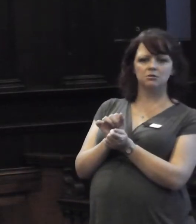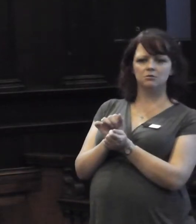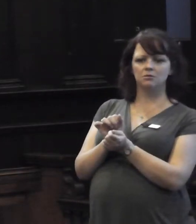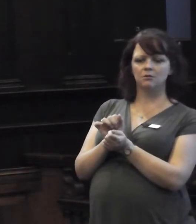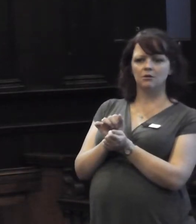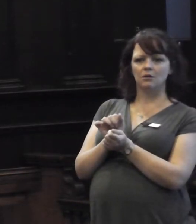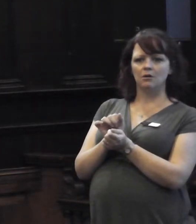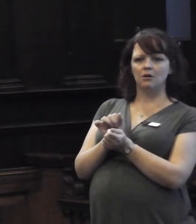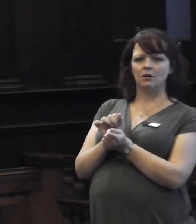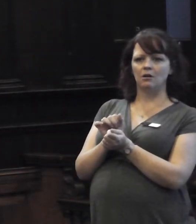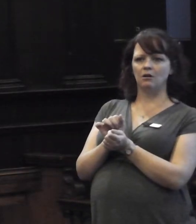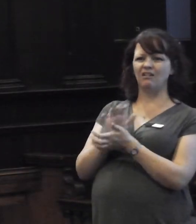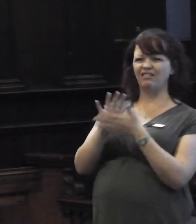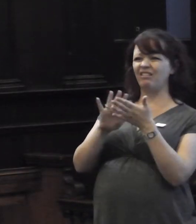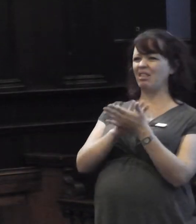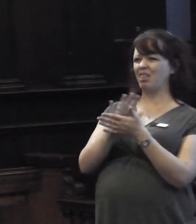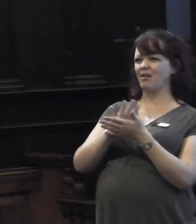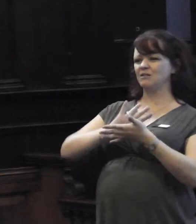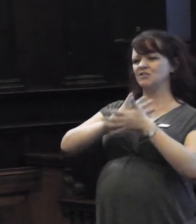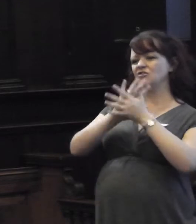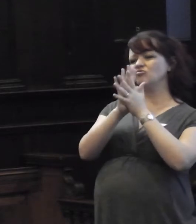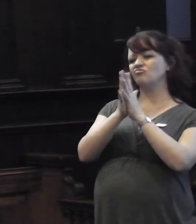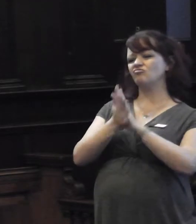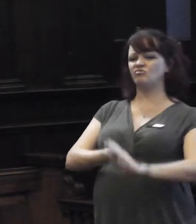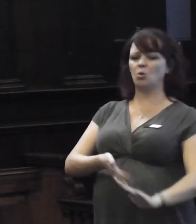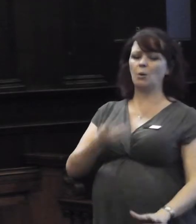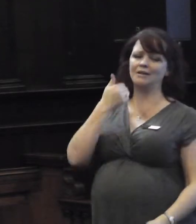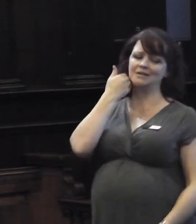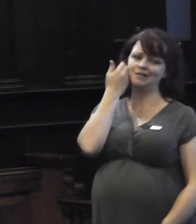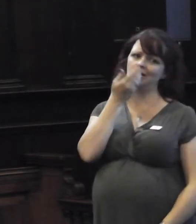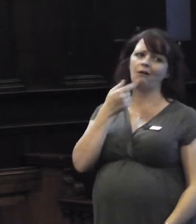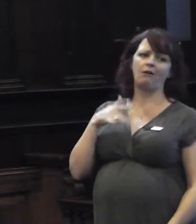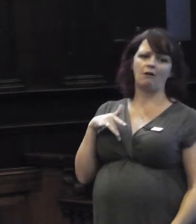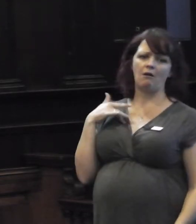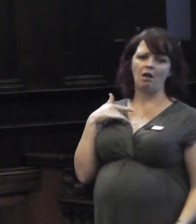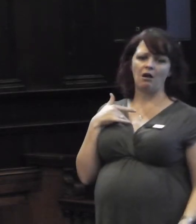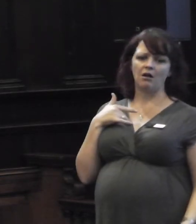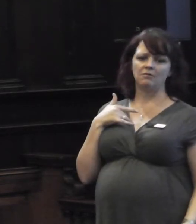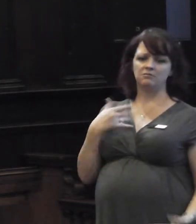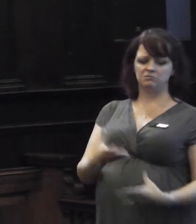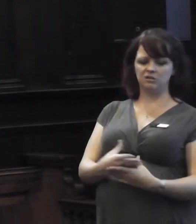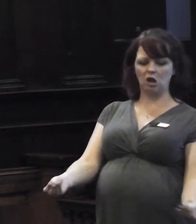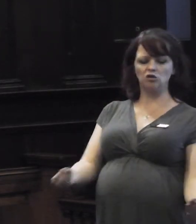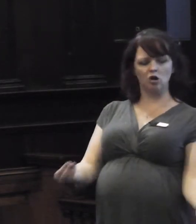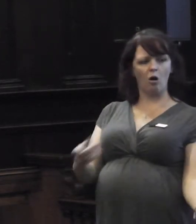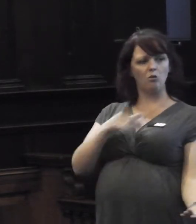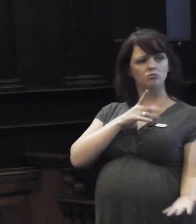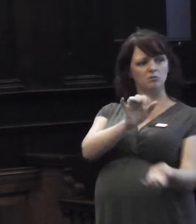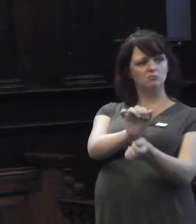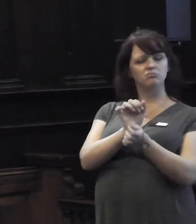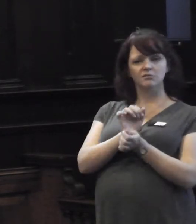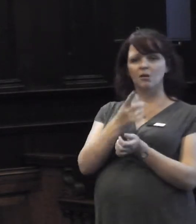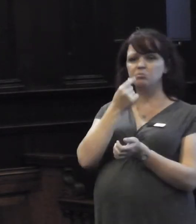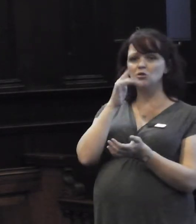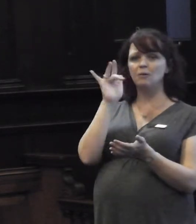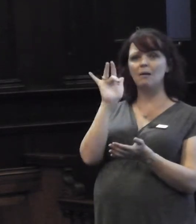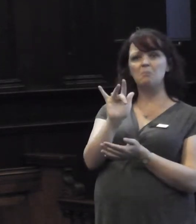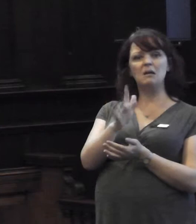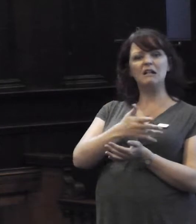the consequential ruination of their young lives and possibly into middle